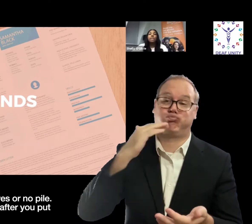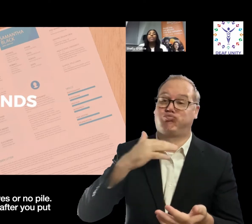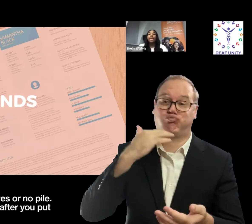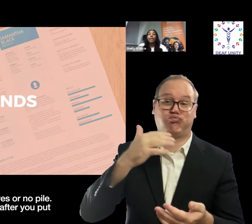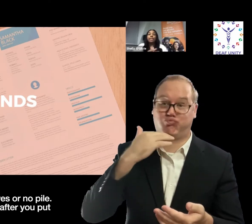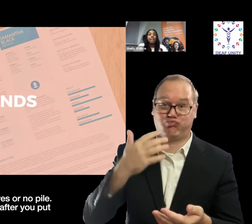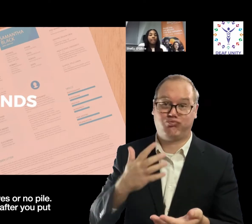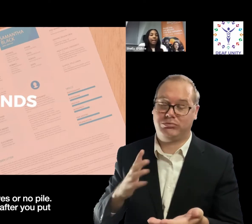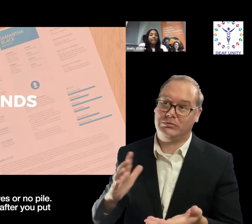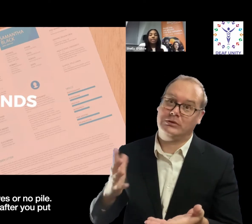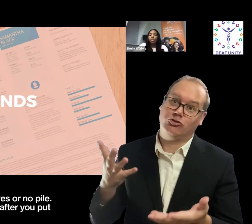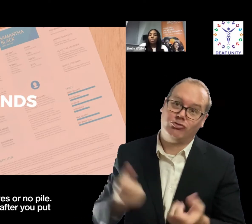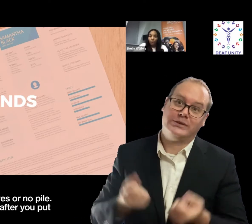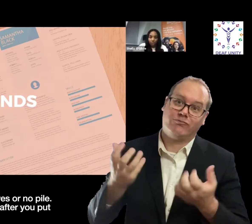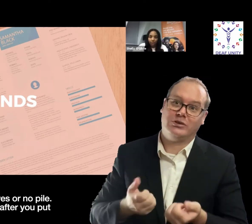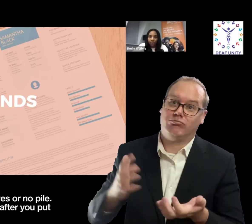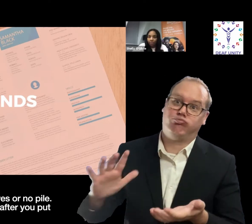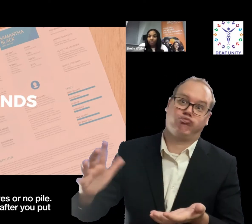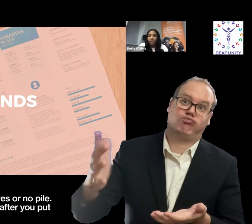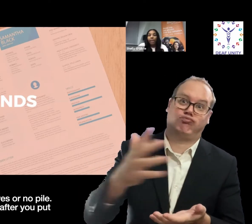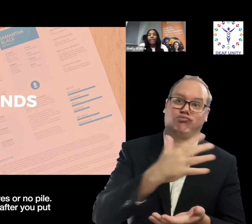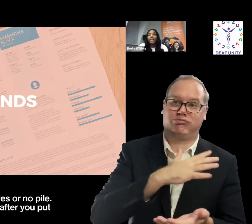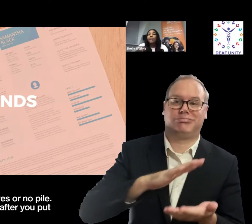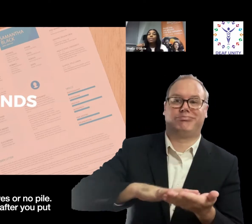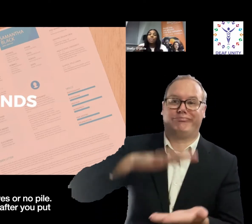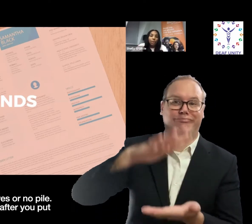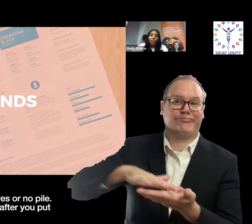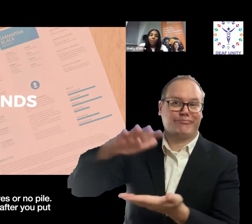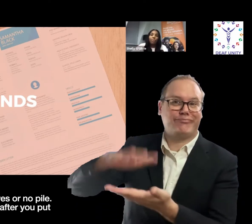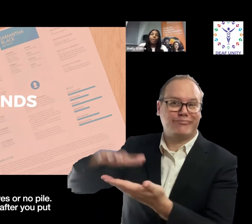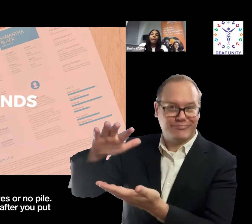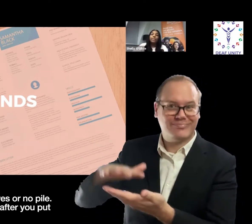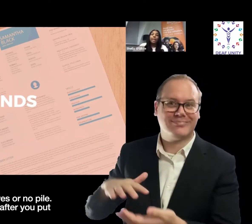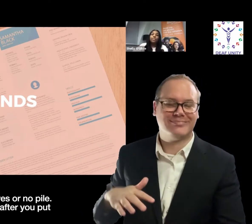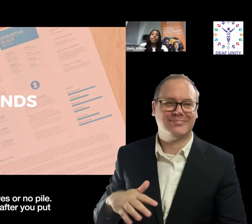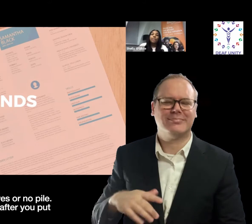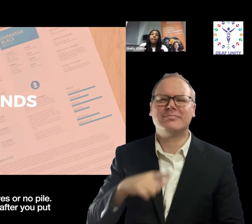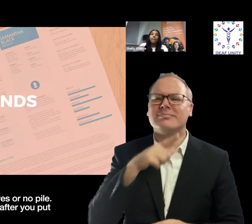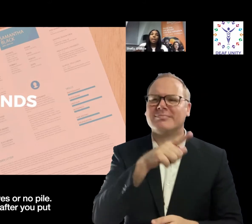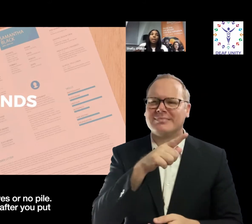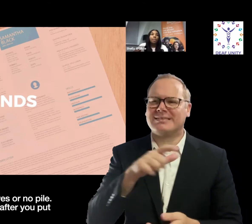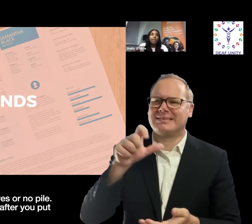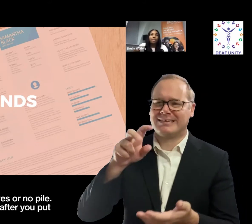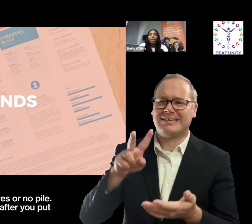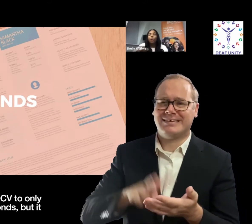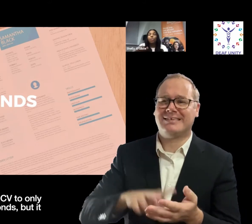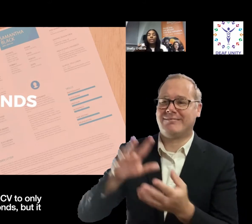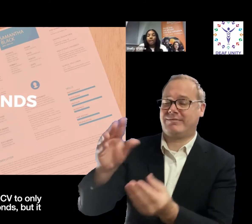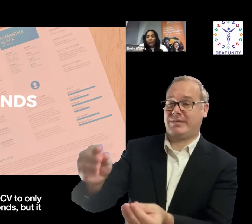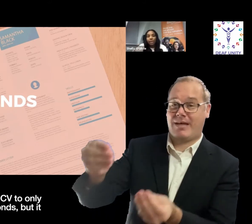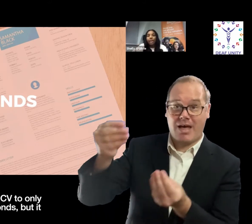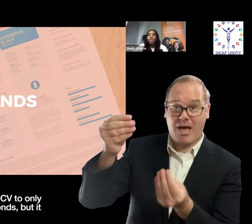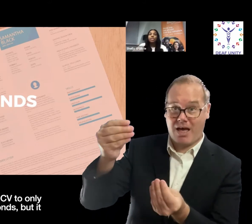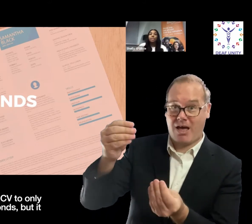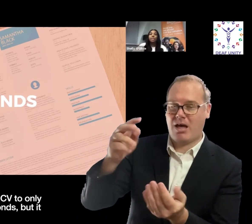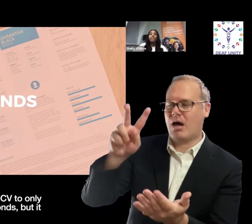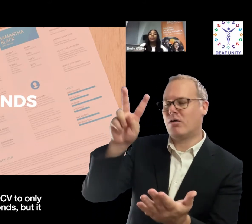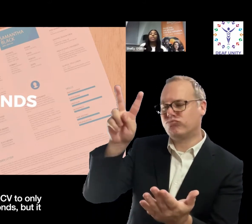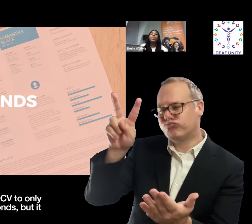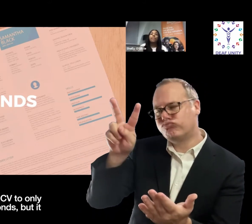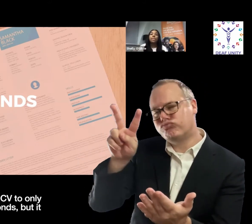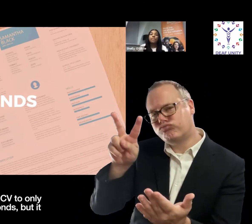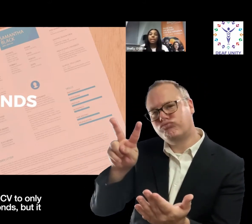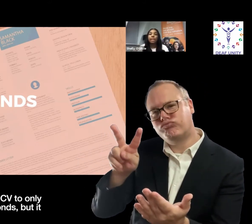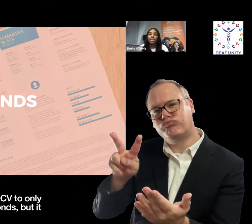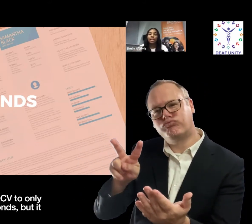your CV into the yes or no pile. It sounds so horrible, and it sounds, after you put all this time and energy into your CV,